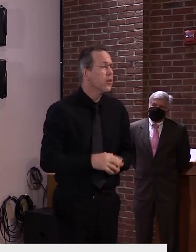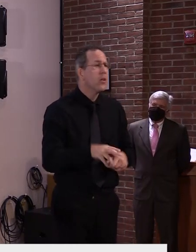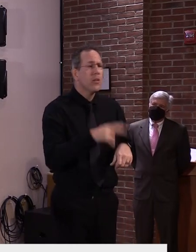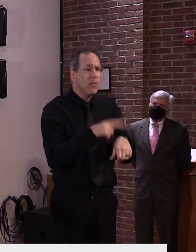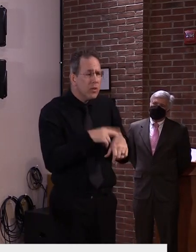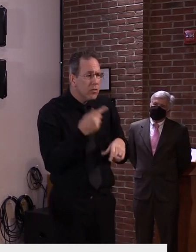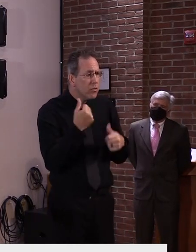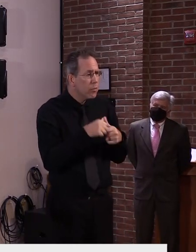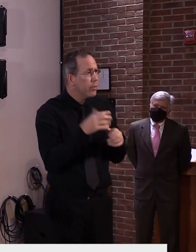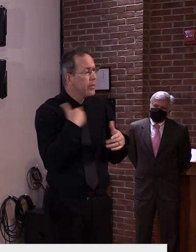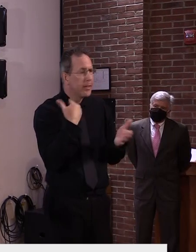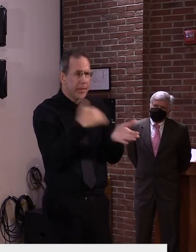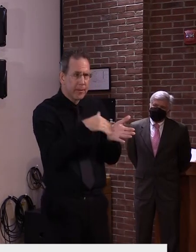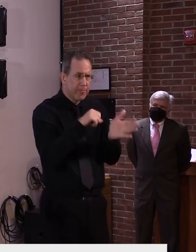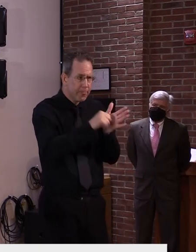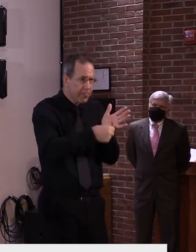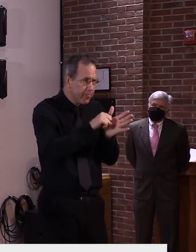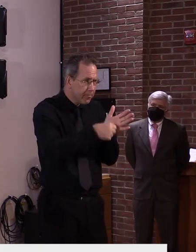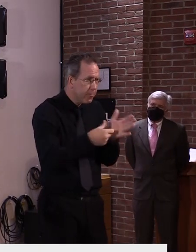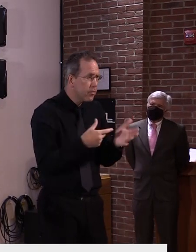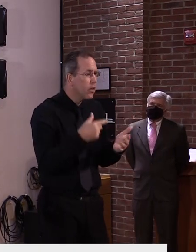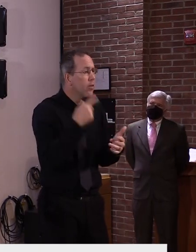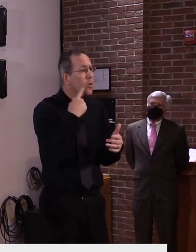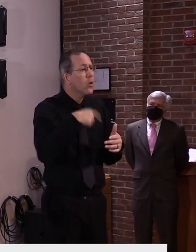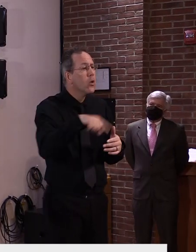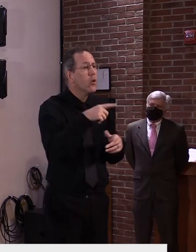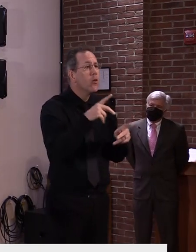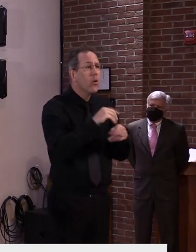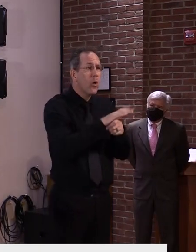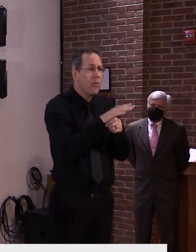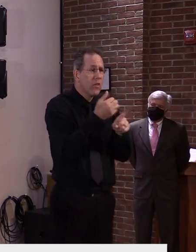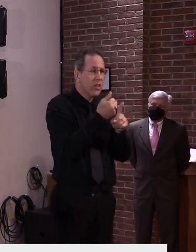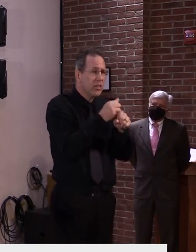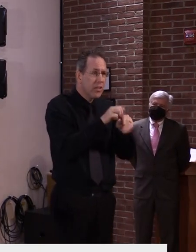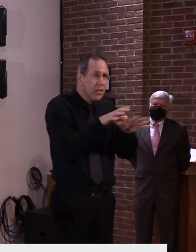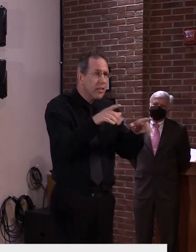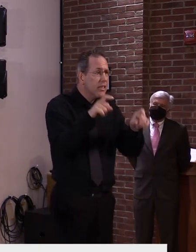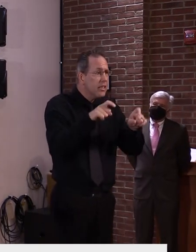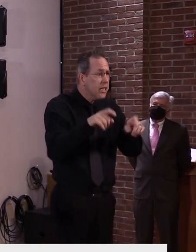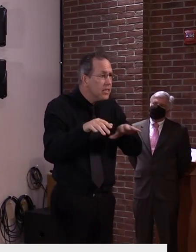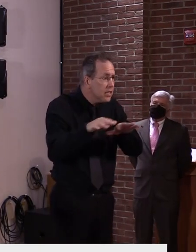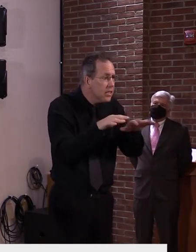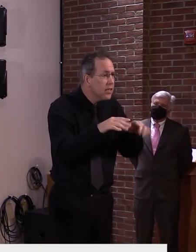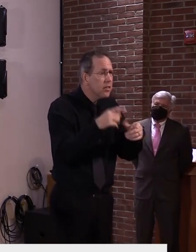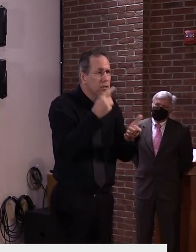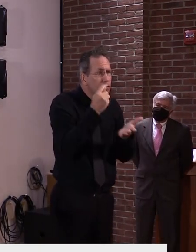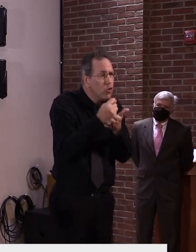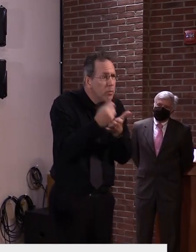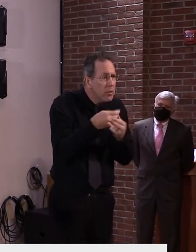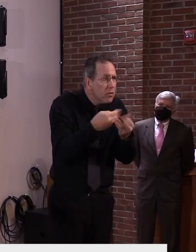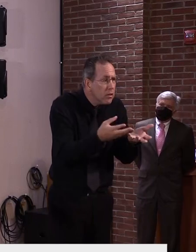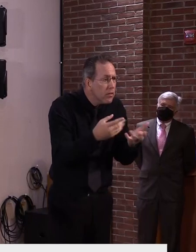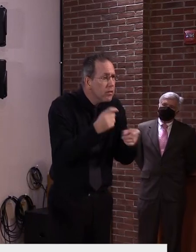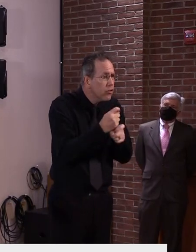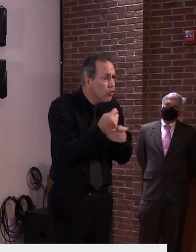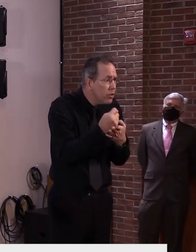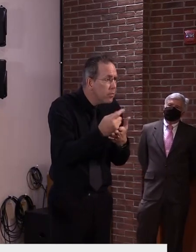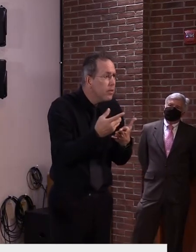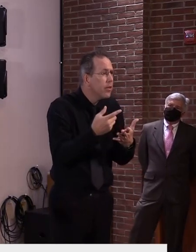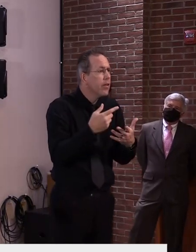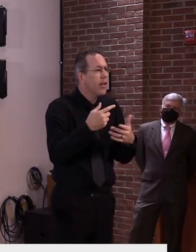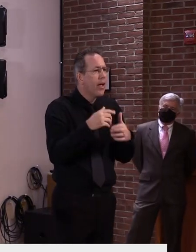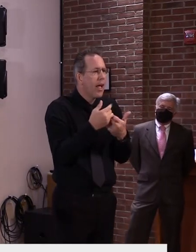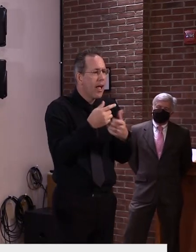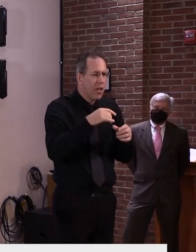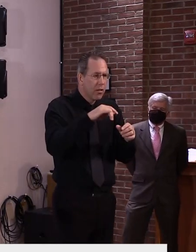there's a separate supply line for the right kind of swabs, the right kind of containers for saline or culture media that those